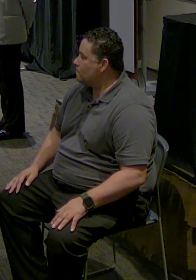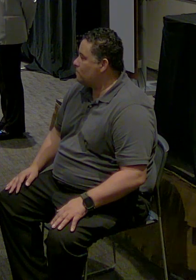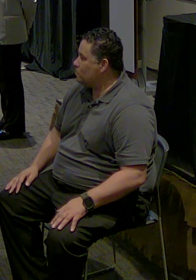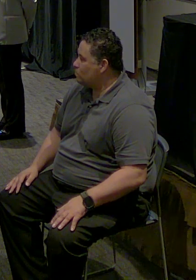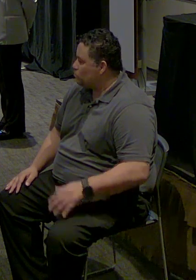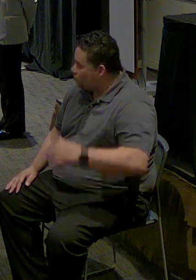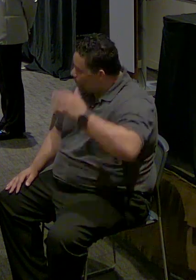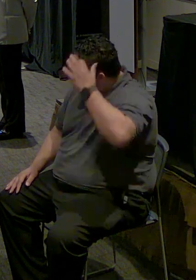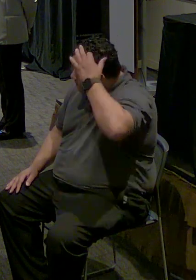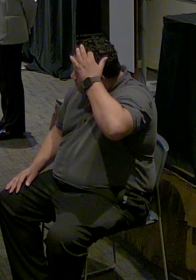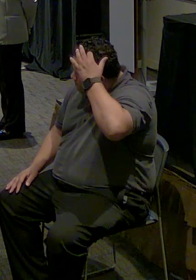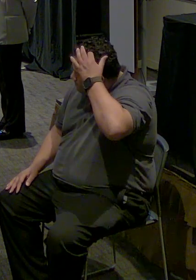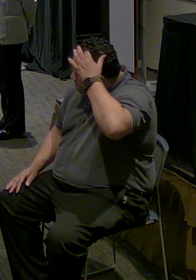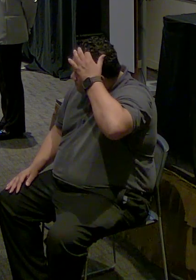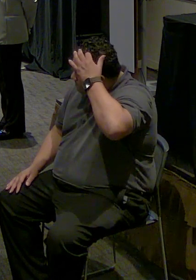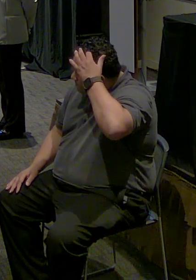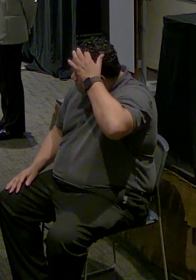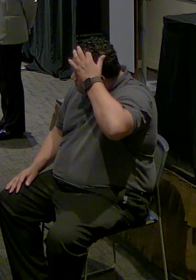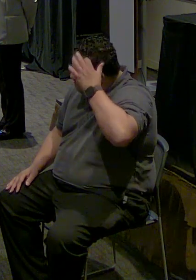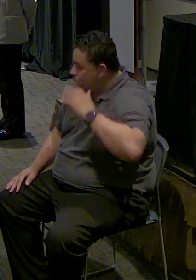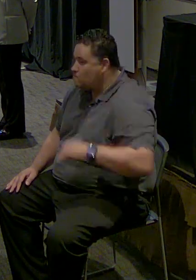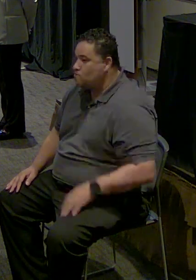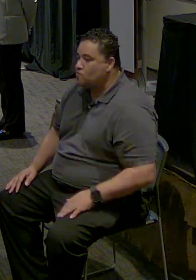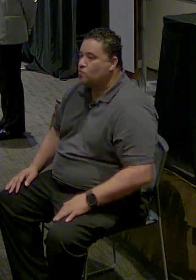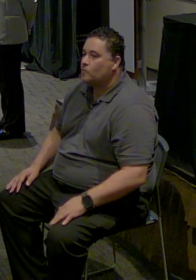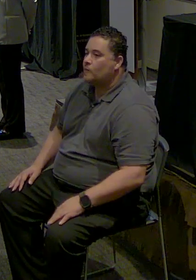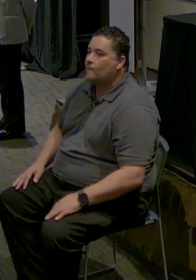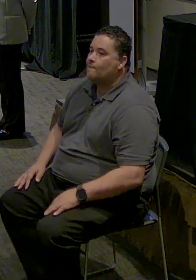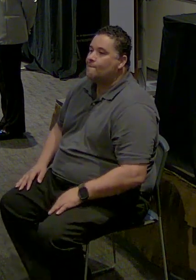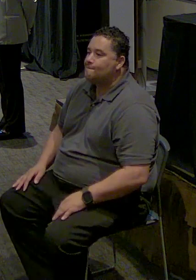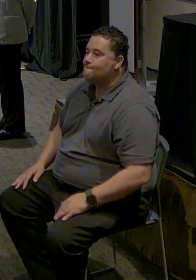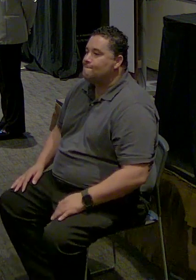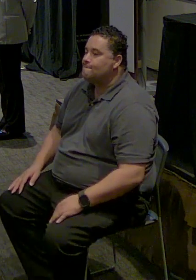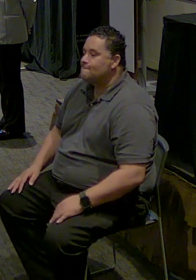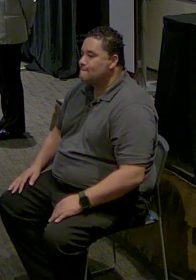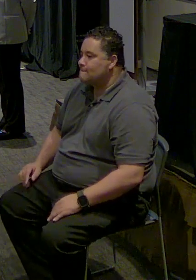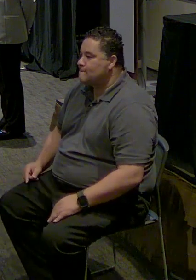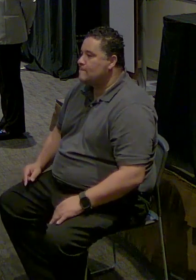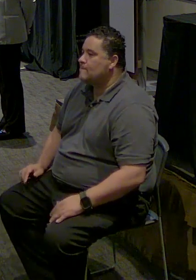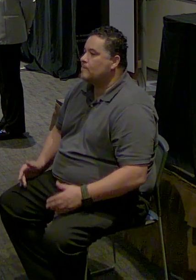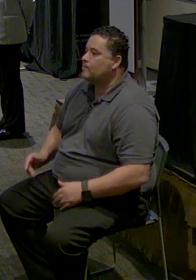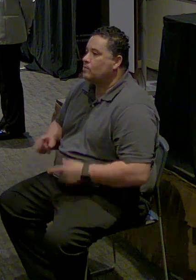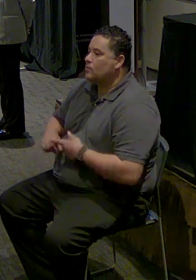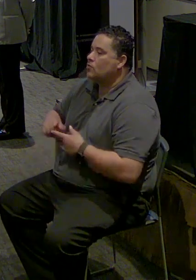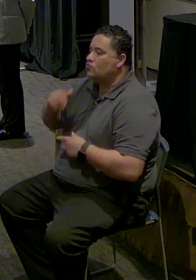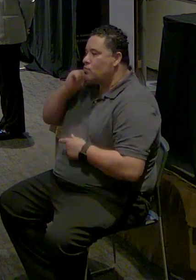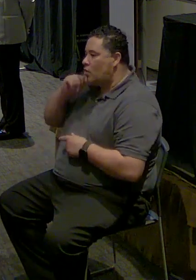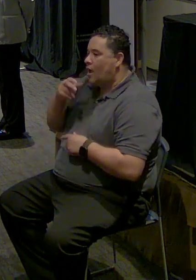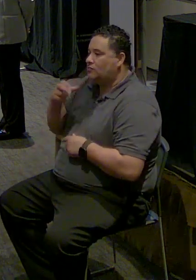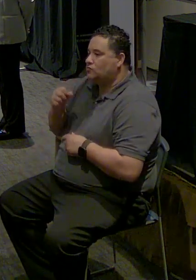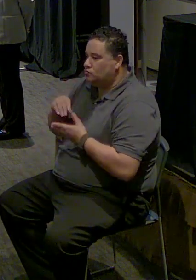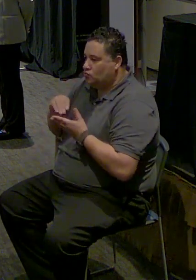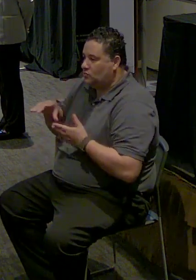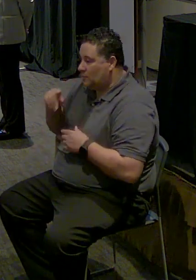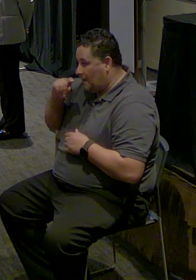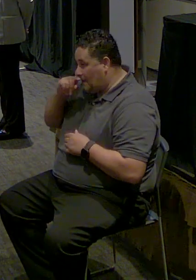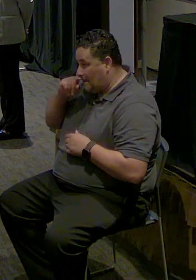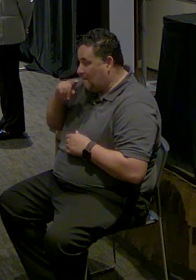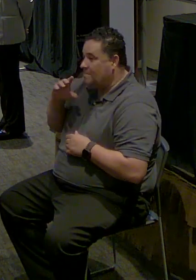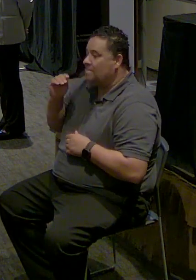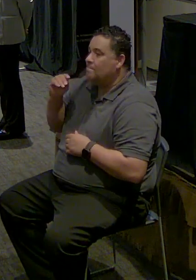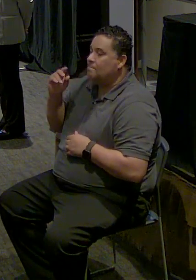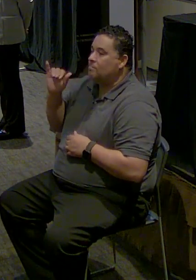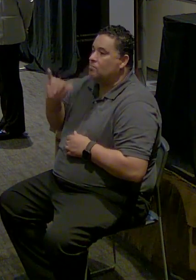I was thinking the percentage of CTE students that graduate compared to regular high school students. Yep. And